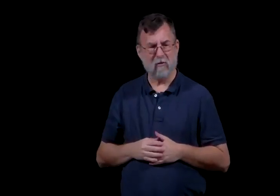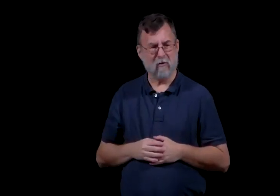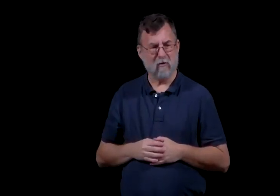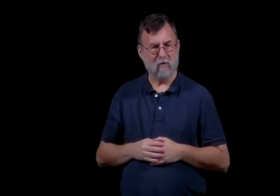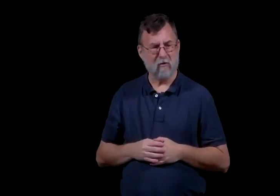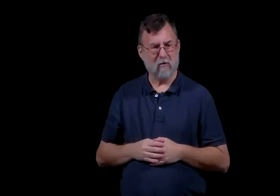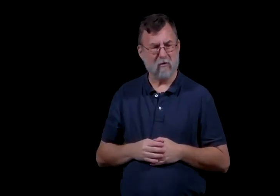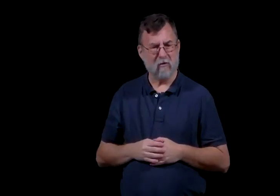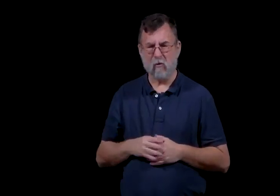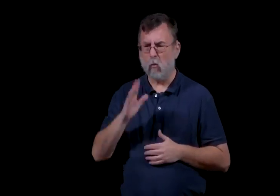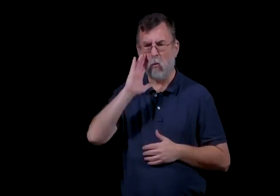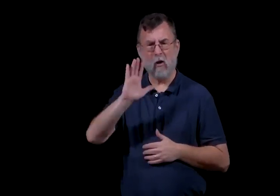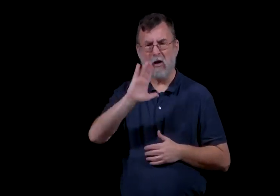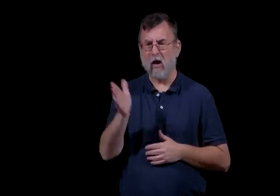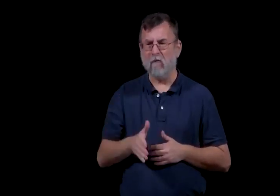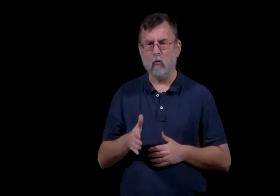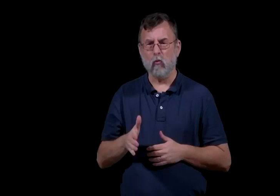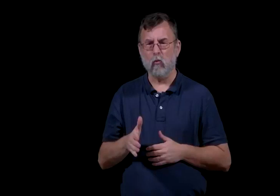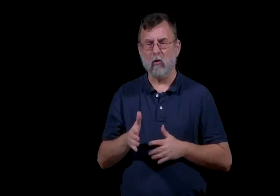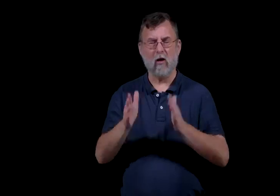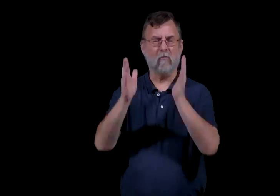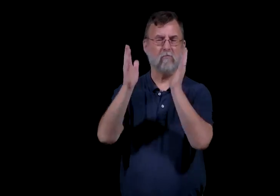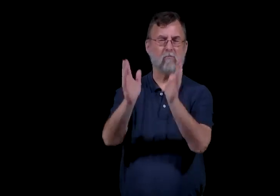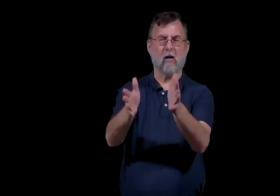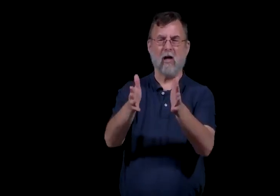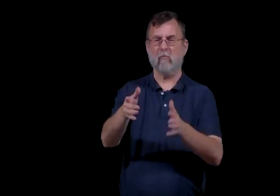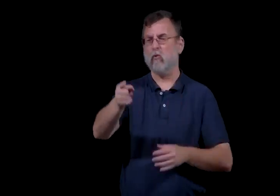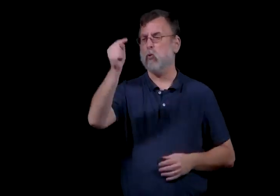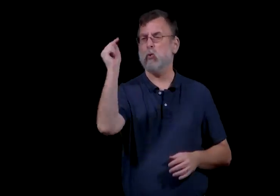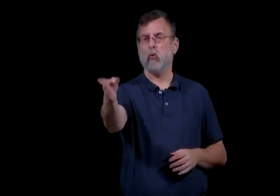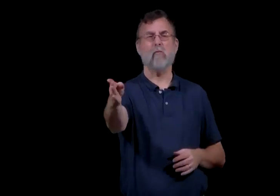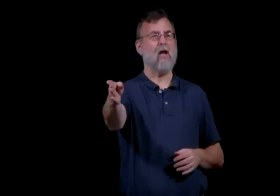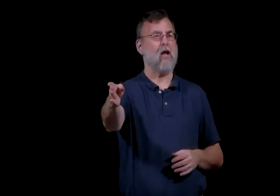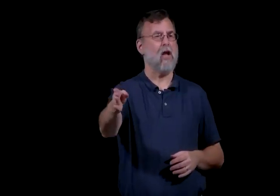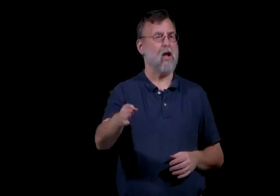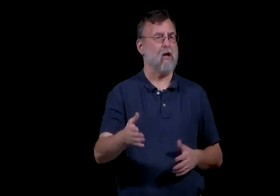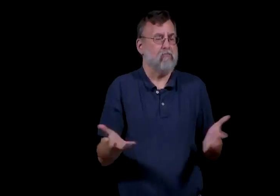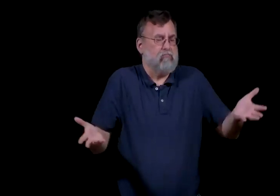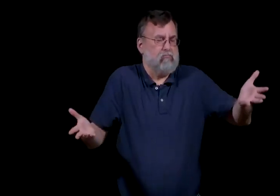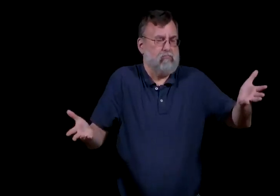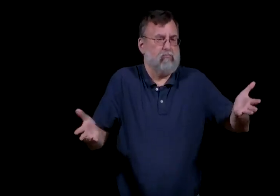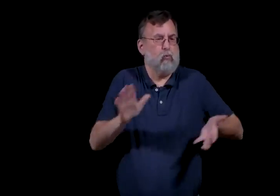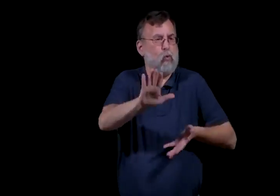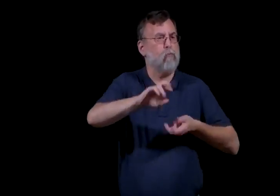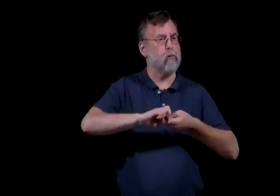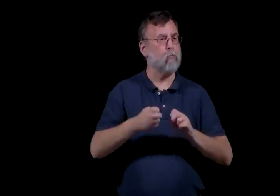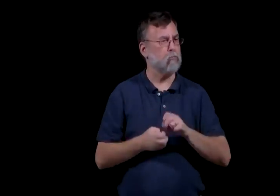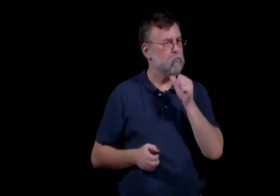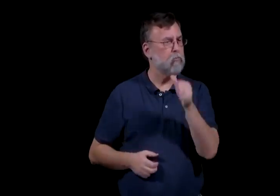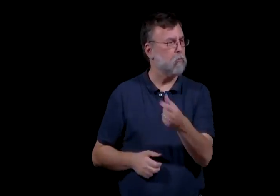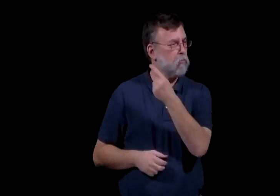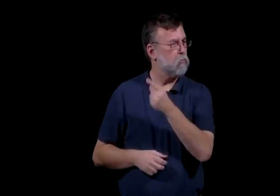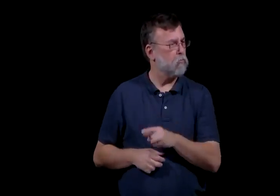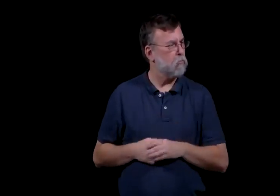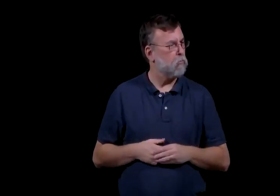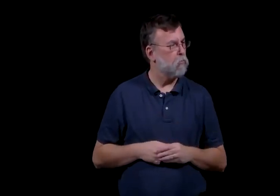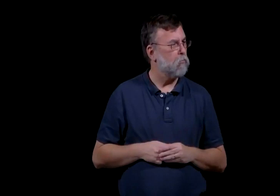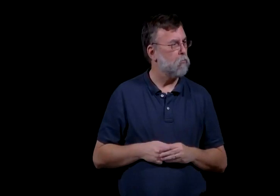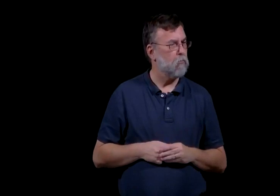good. He never leaves us or forsakes us or says, too bad, it's your problem. Not God.